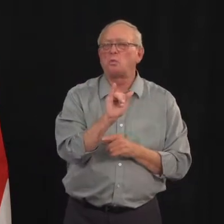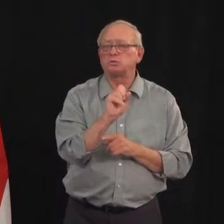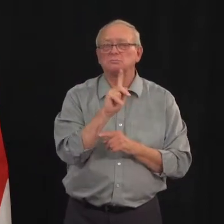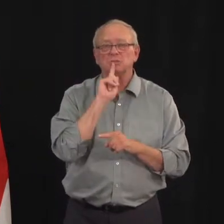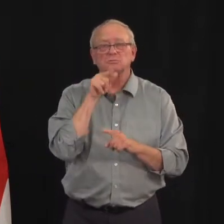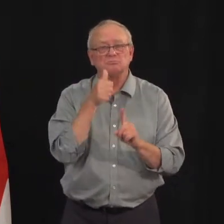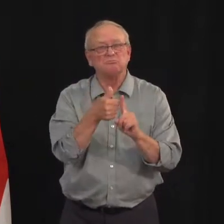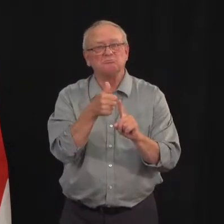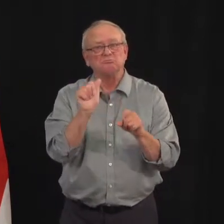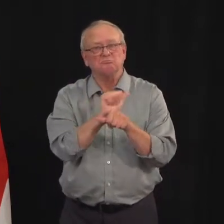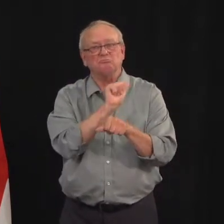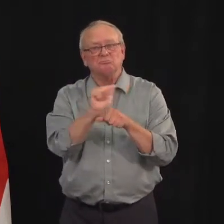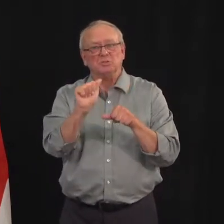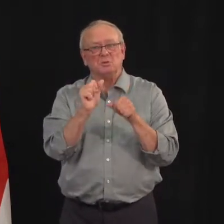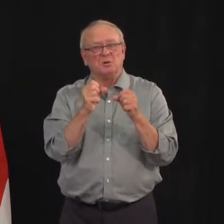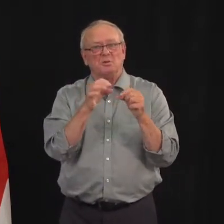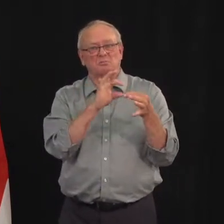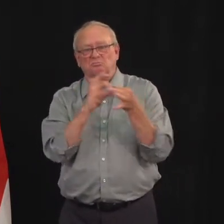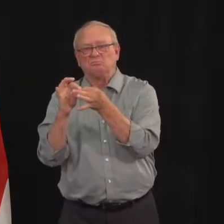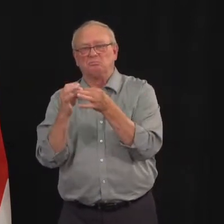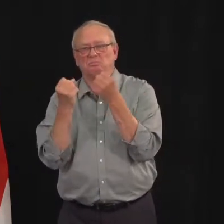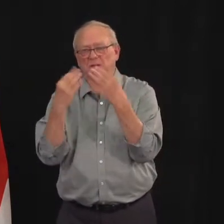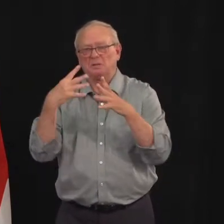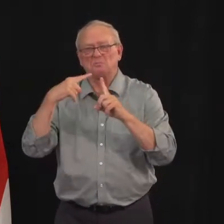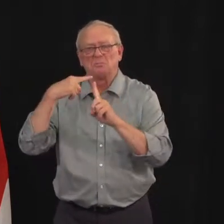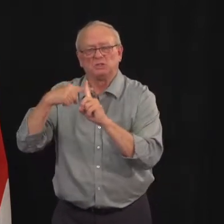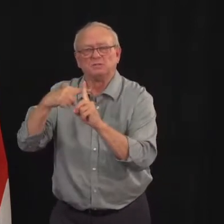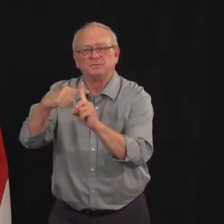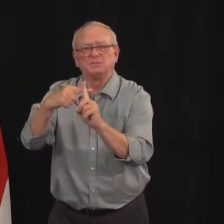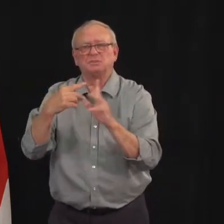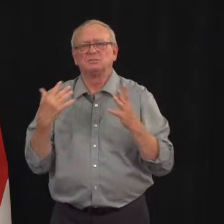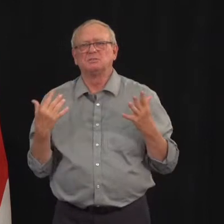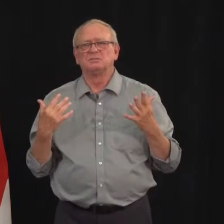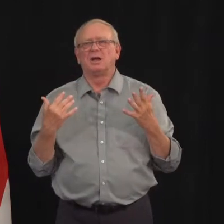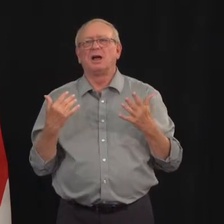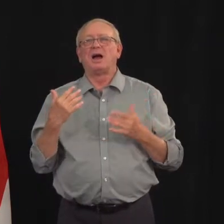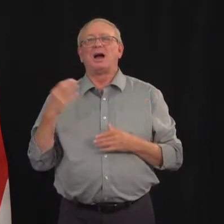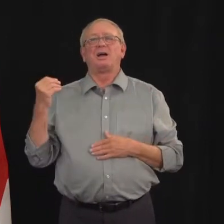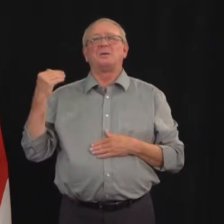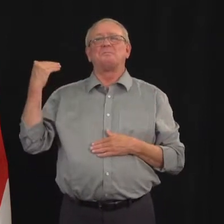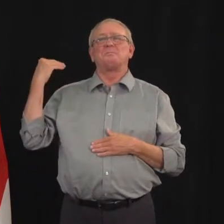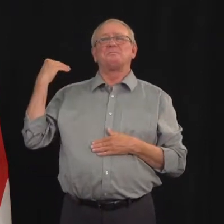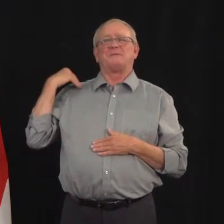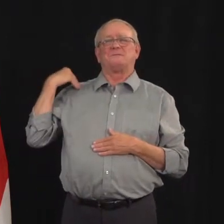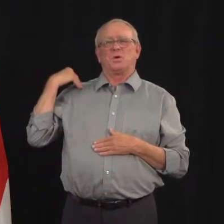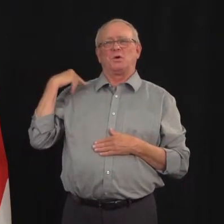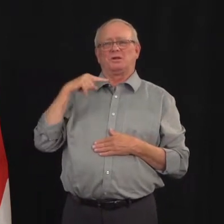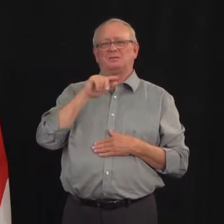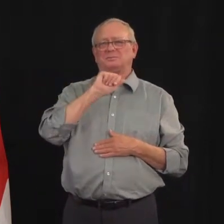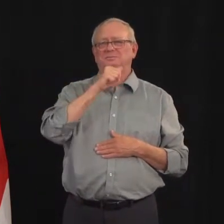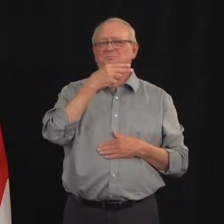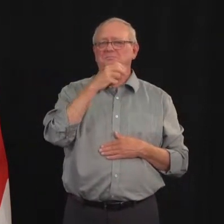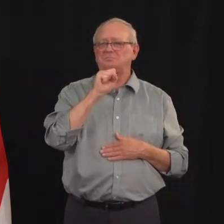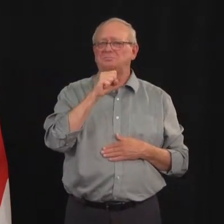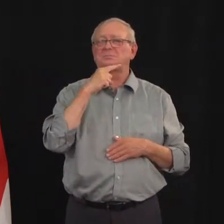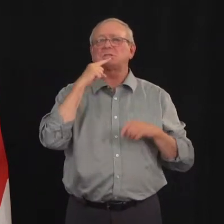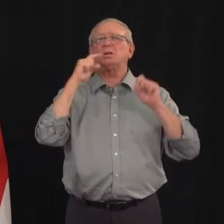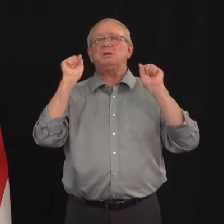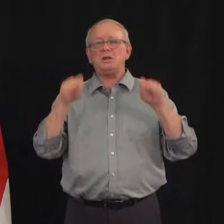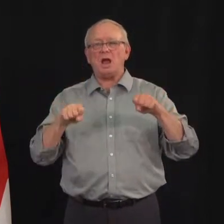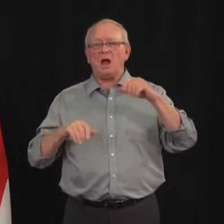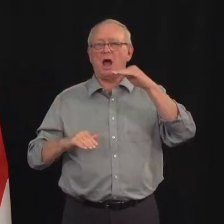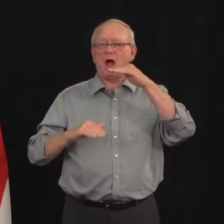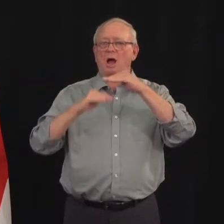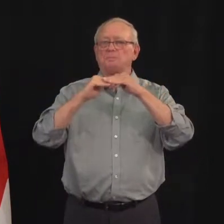a couple of weeks in, the Premier was talking about running 20,000 tests a day. Why are we not even getting close to that? With the first